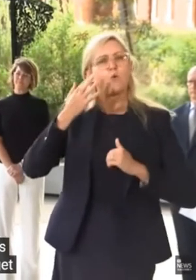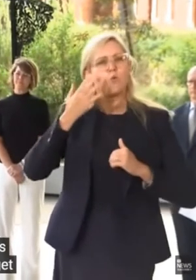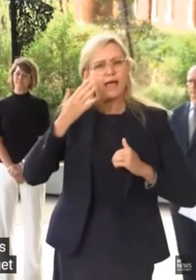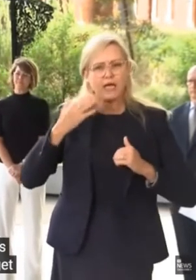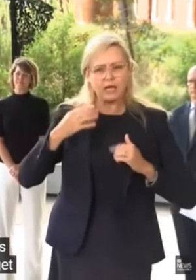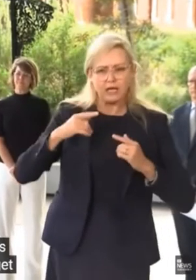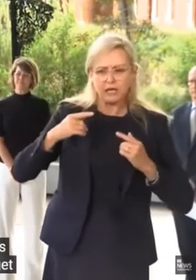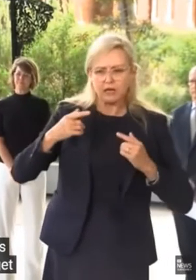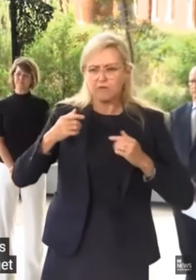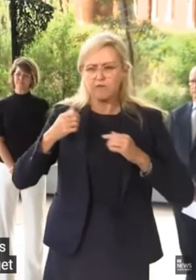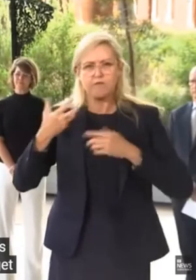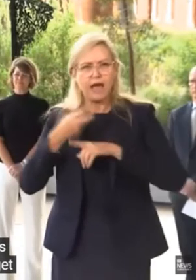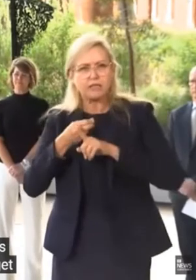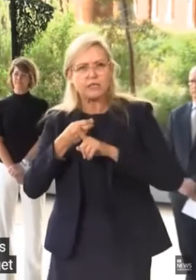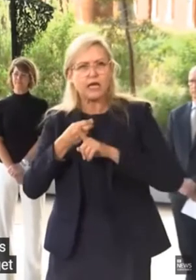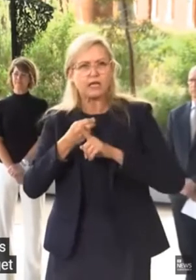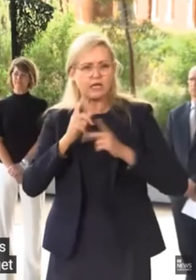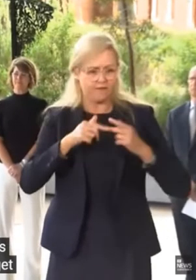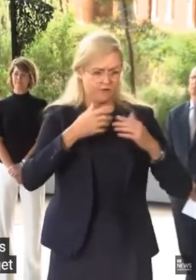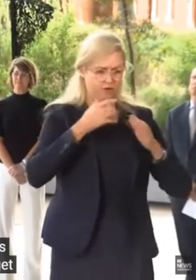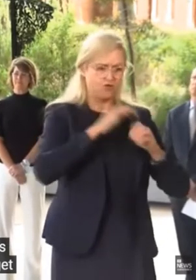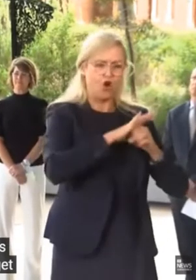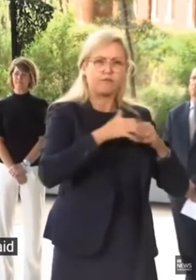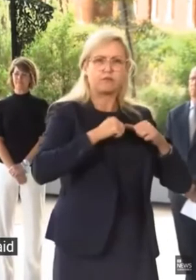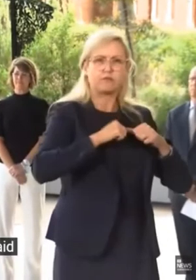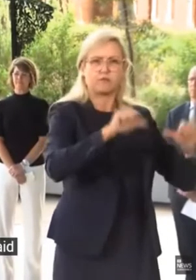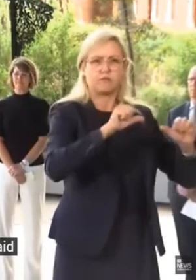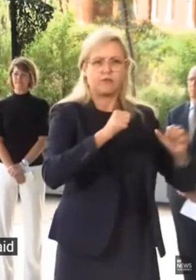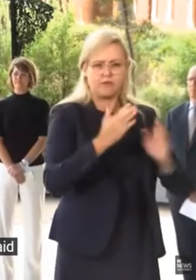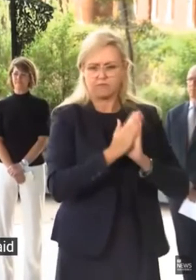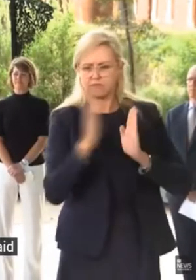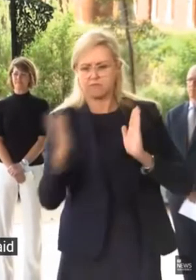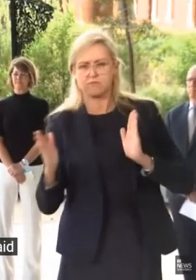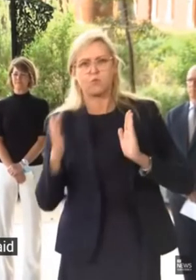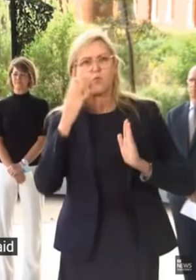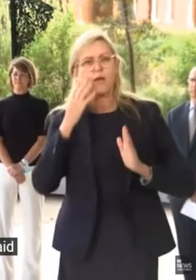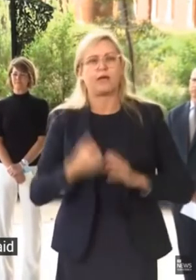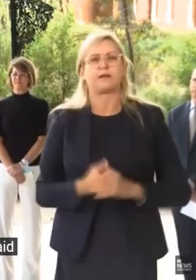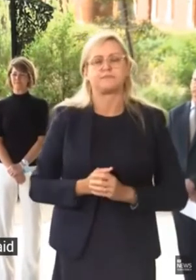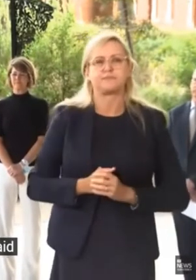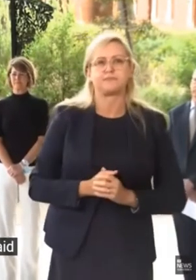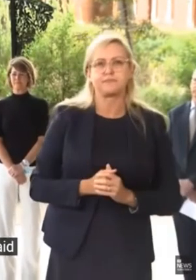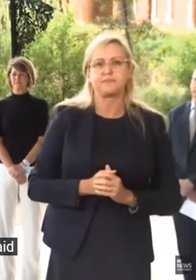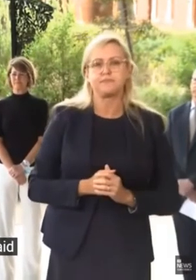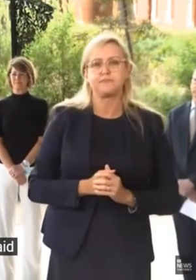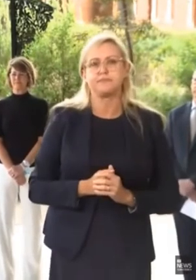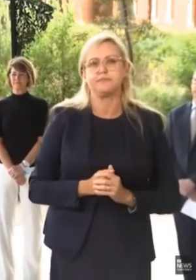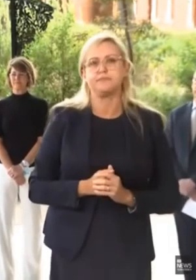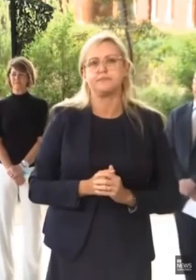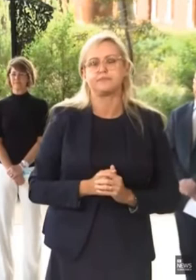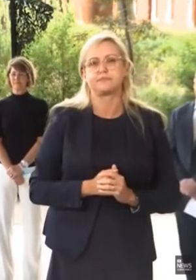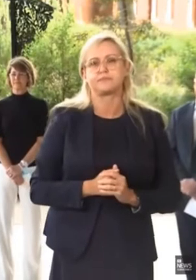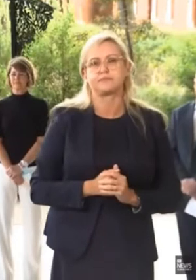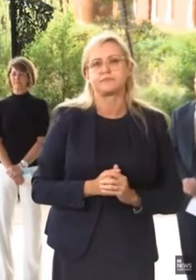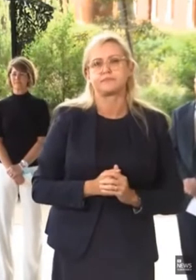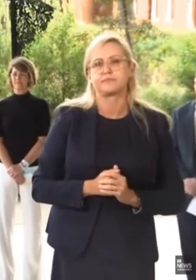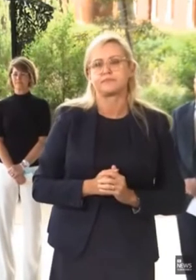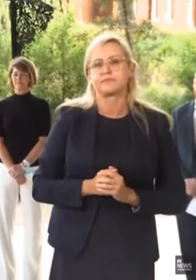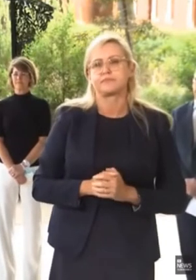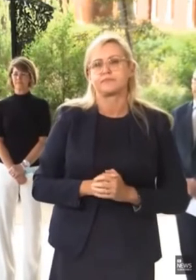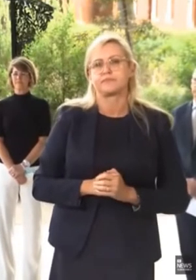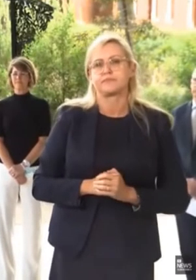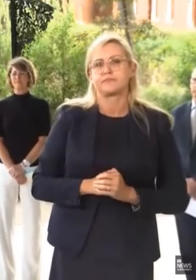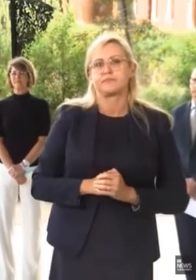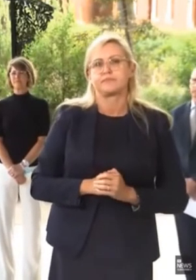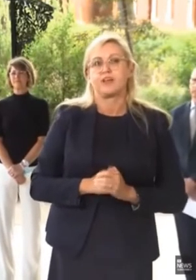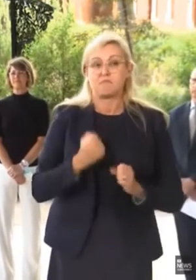vaccinated. And I think I've said in repeated press conferences that, the general guide would be make